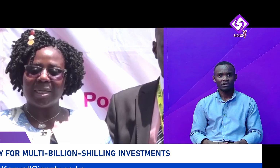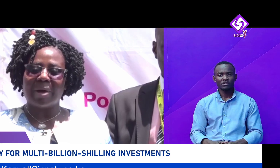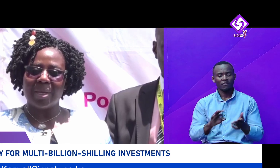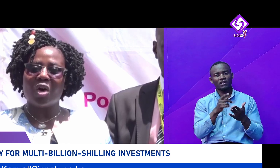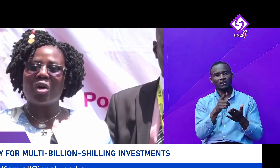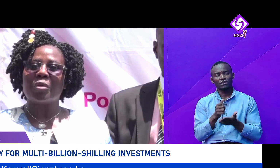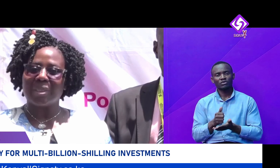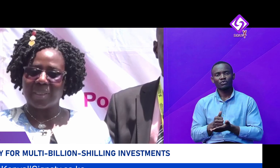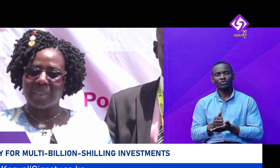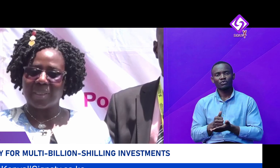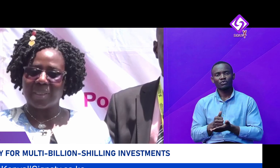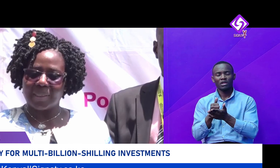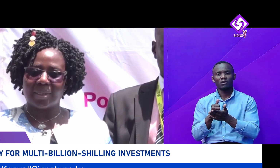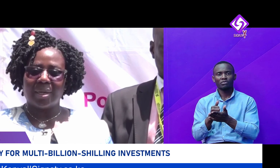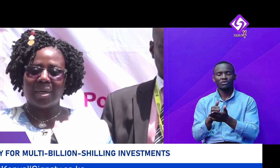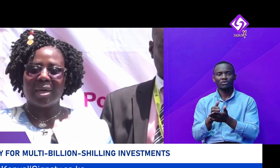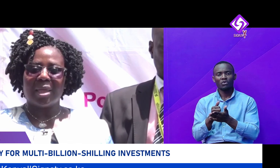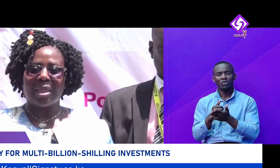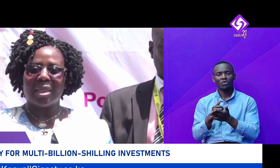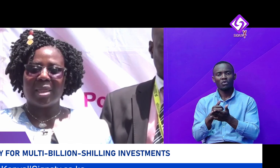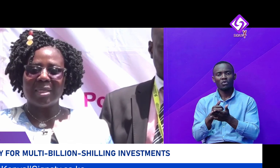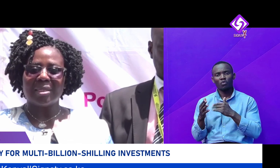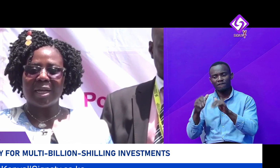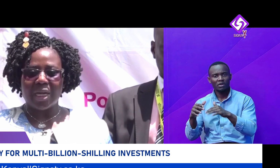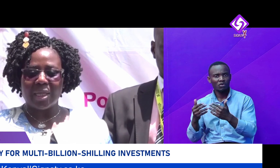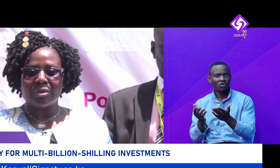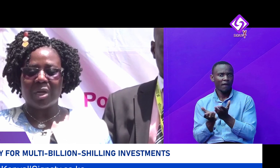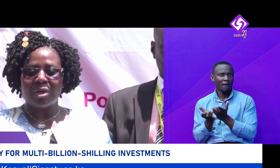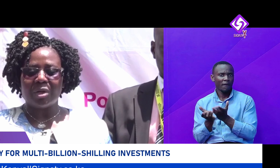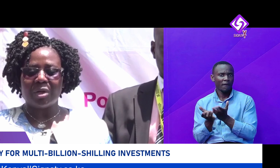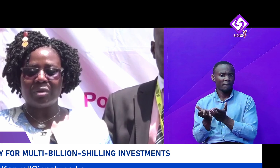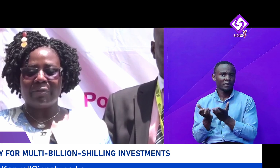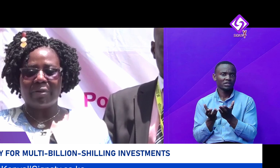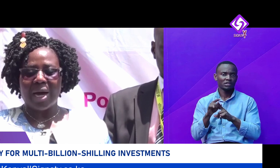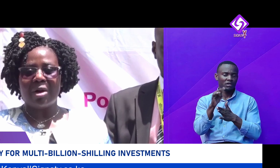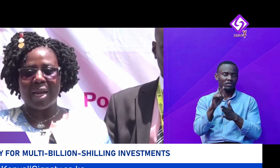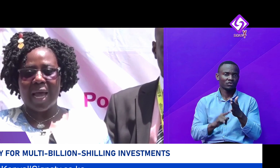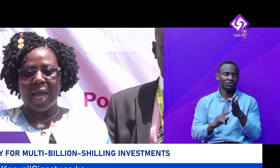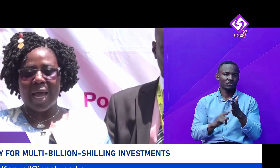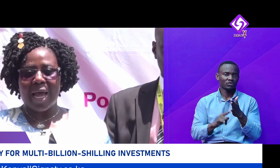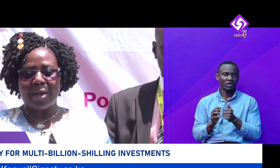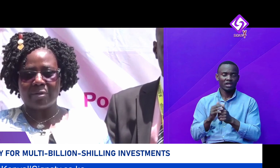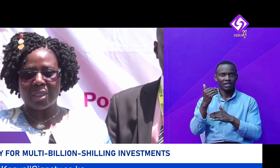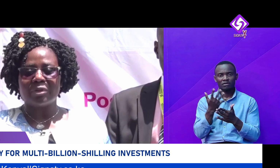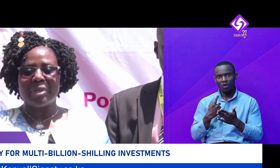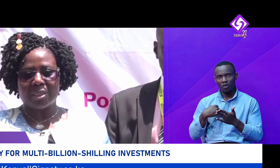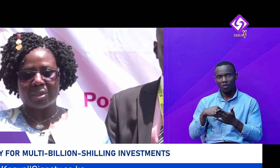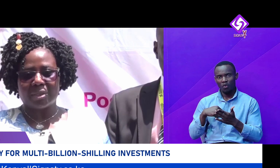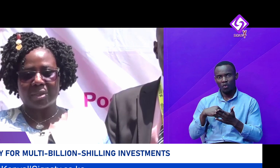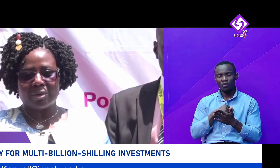terms of farming or business. That is the next frontier that we are looking for as a low-lying fruit in terms of